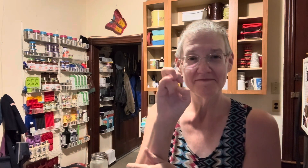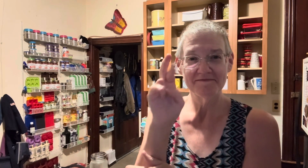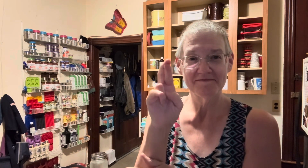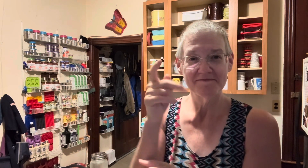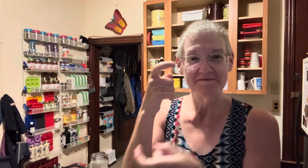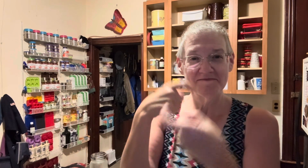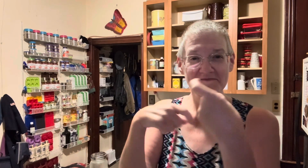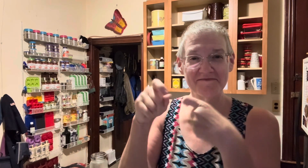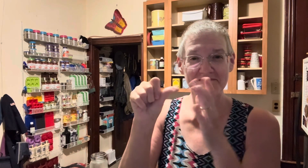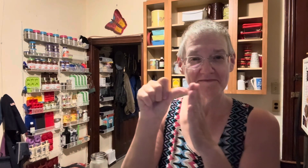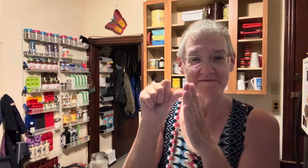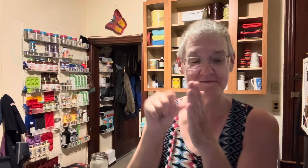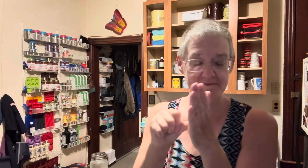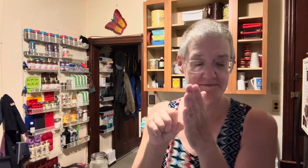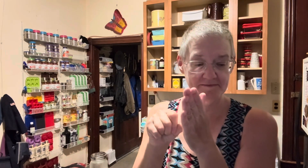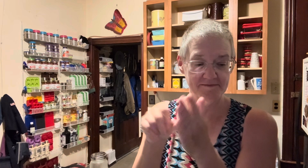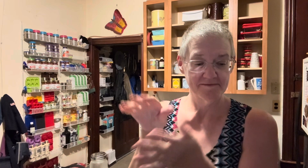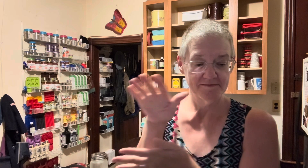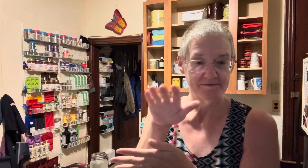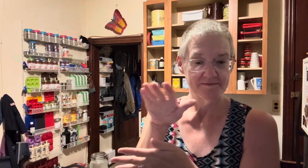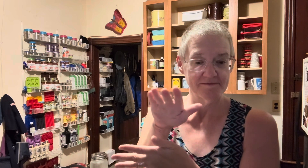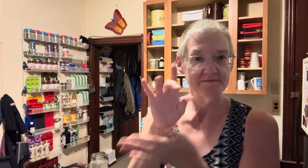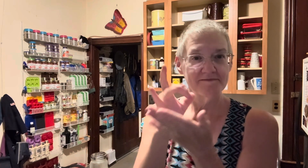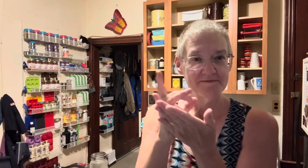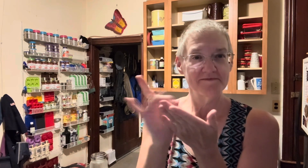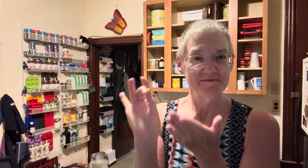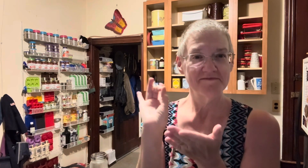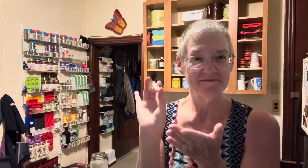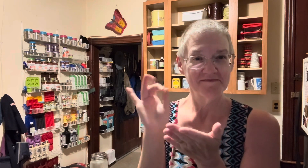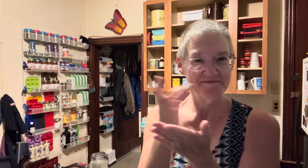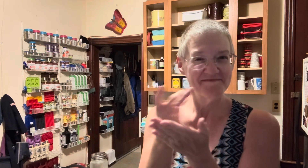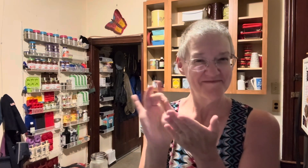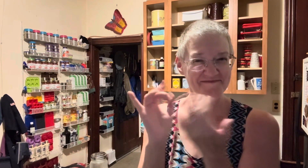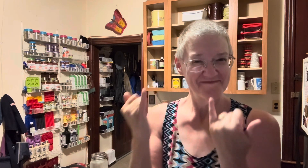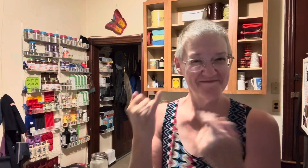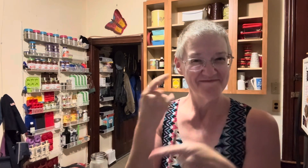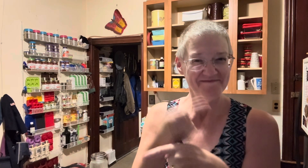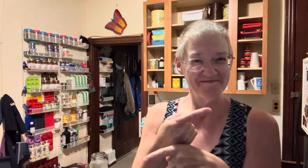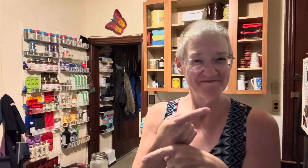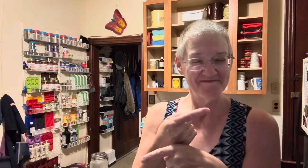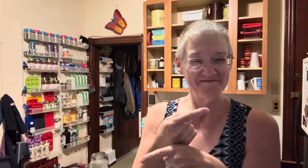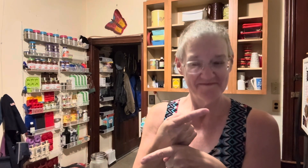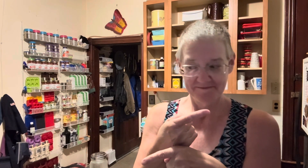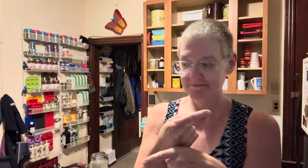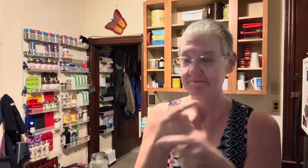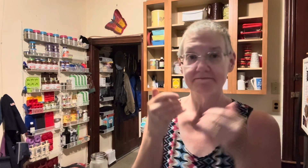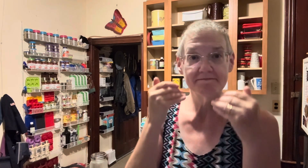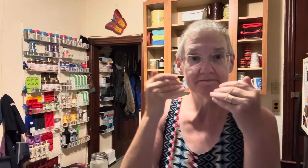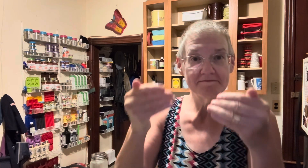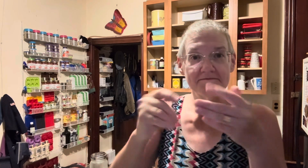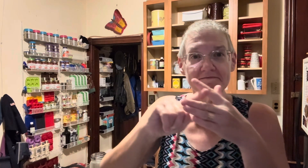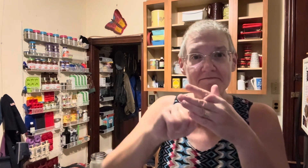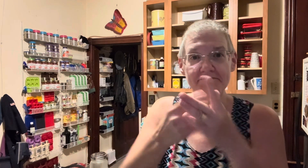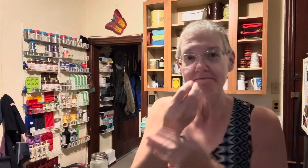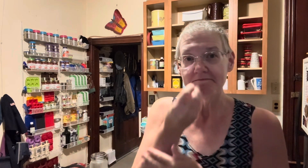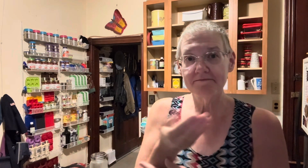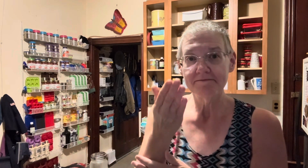his liver transplant surgery, which was 8 weeks ago. 8 weeks ago today. Let's go ahead and